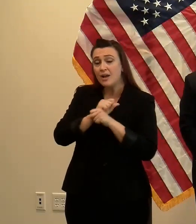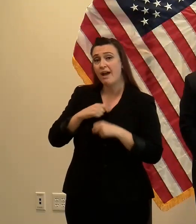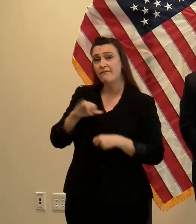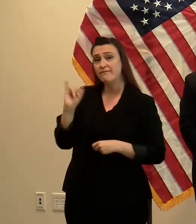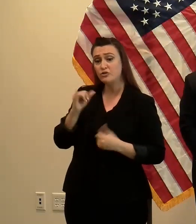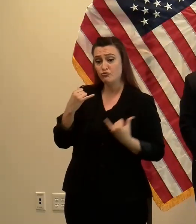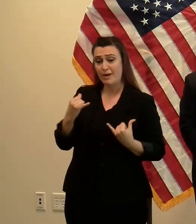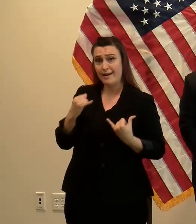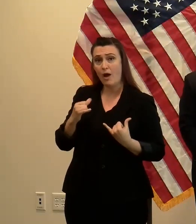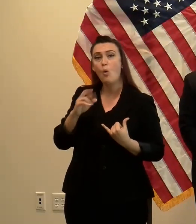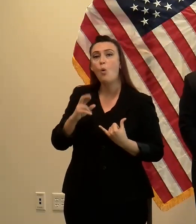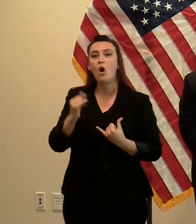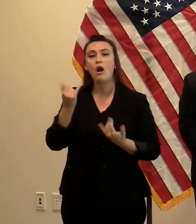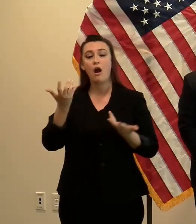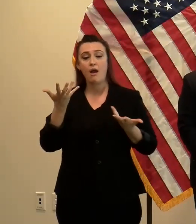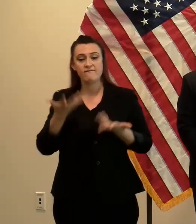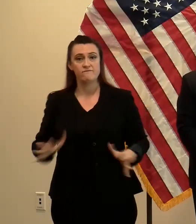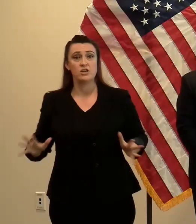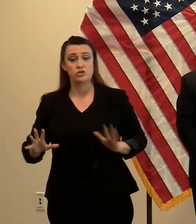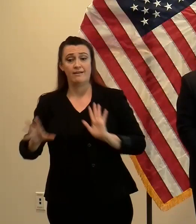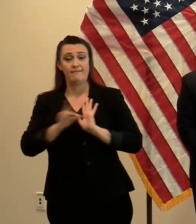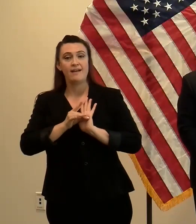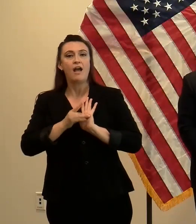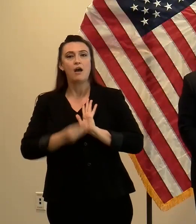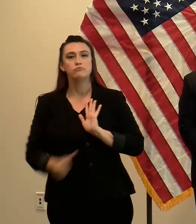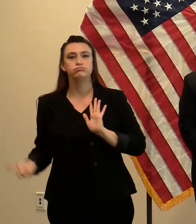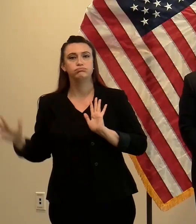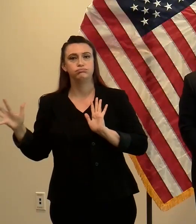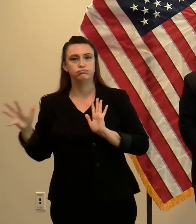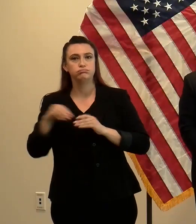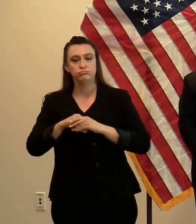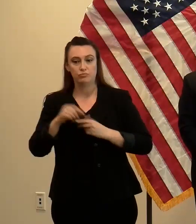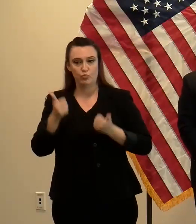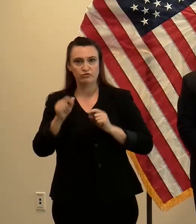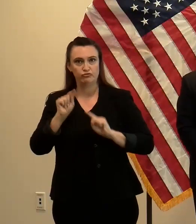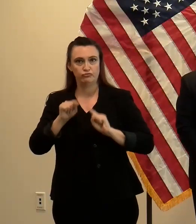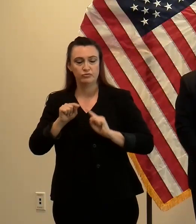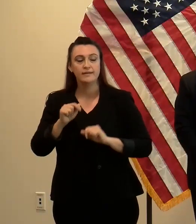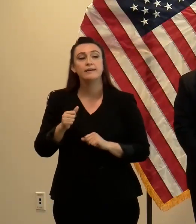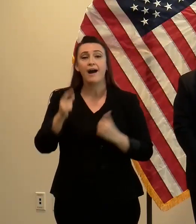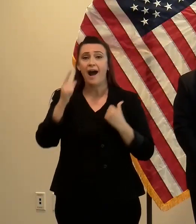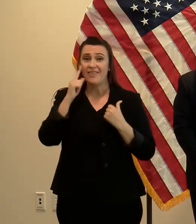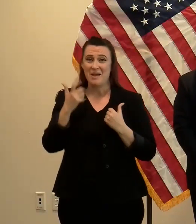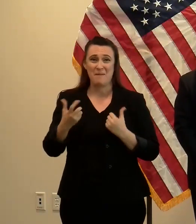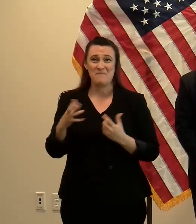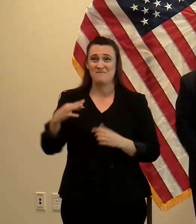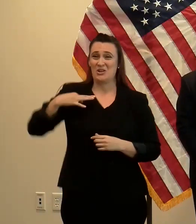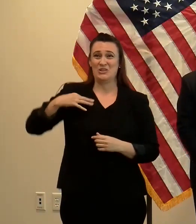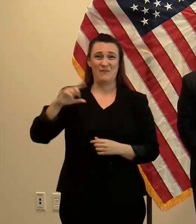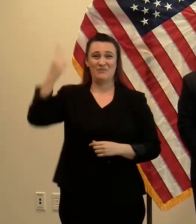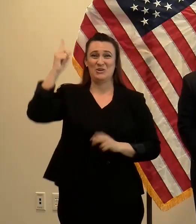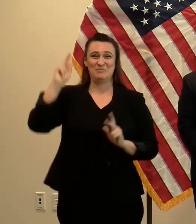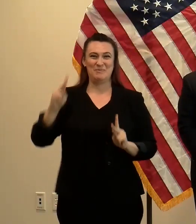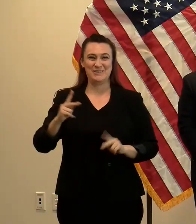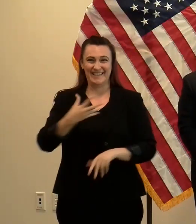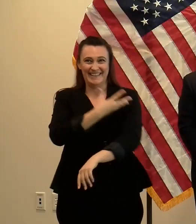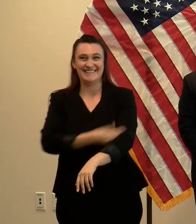in the past. Governor, I think I'm going to be the first one that will volunteer to get blood drawn next